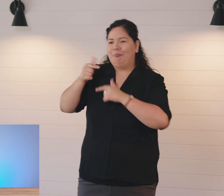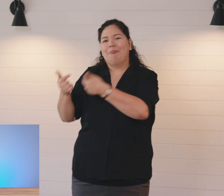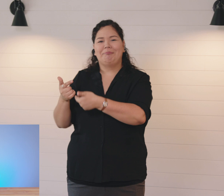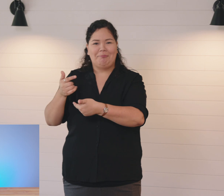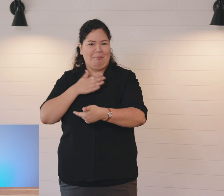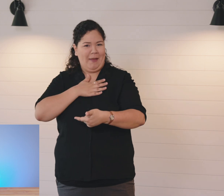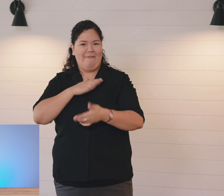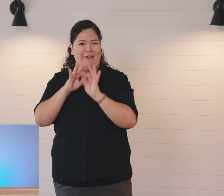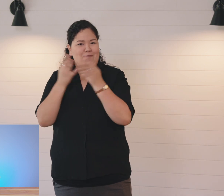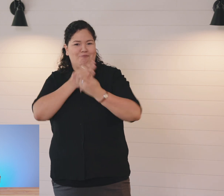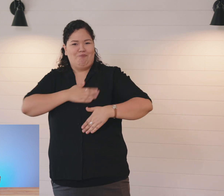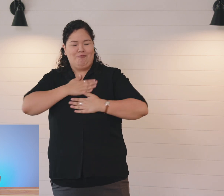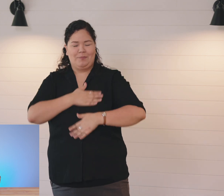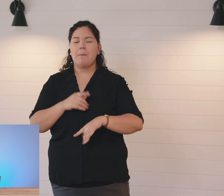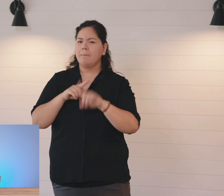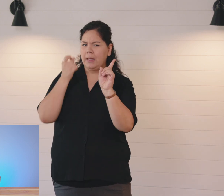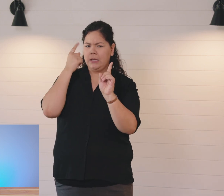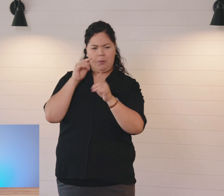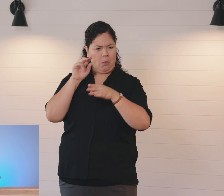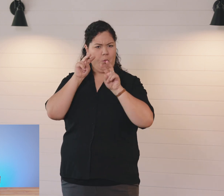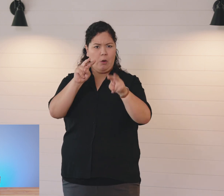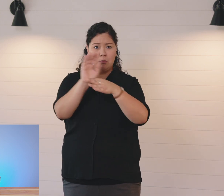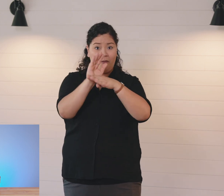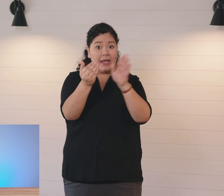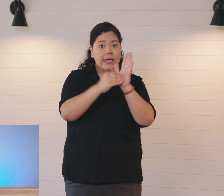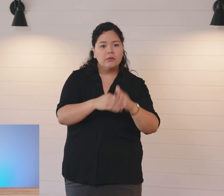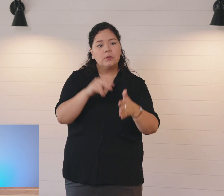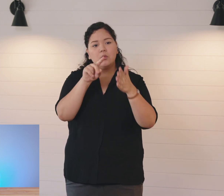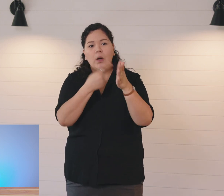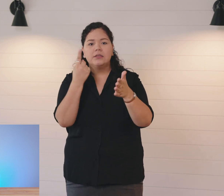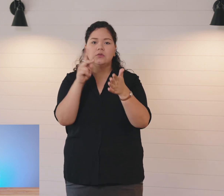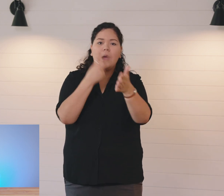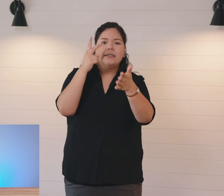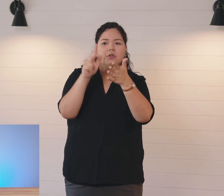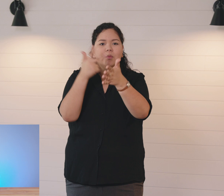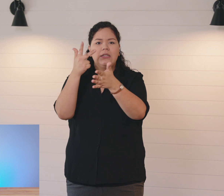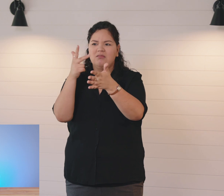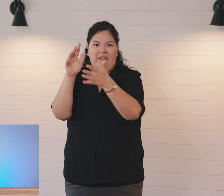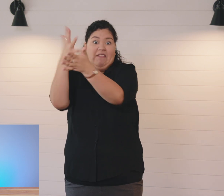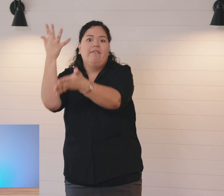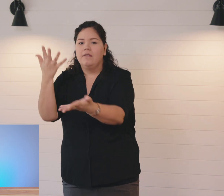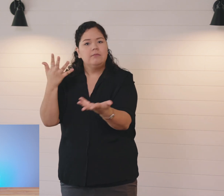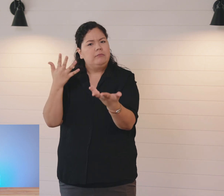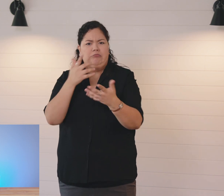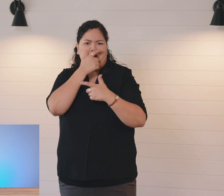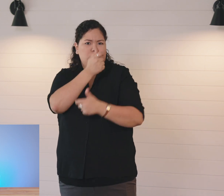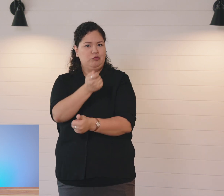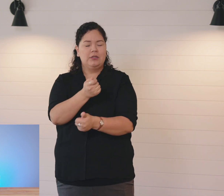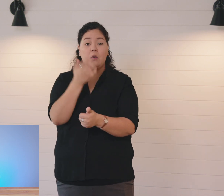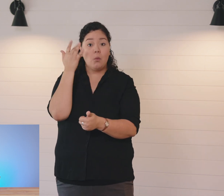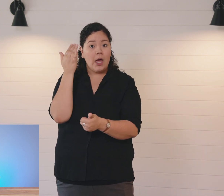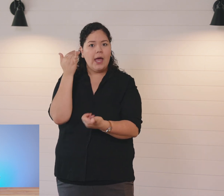Watching a movie a second time is an interesting experience, though, or maybe the fifth time. It's a very interesting experience because you